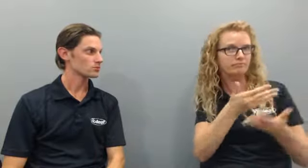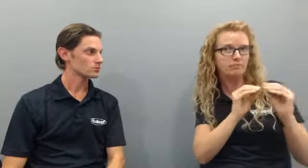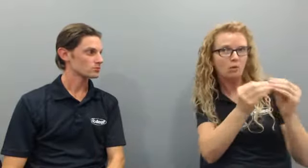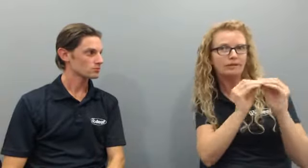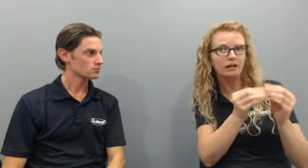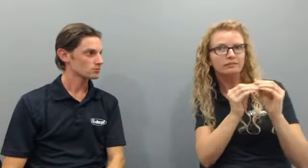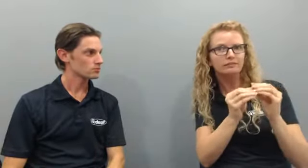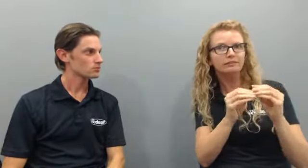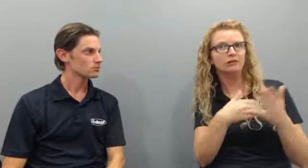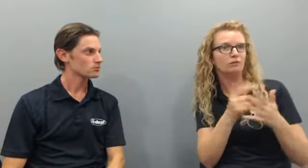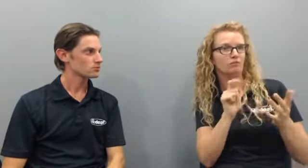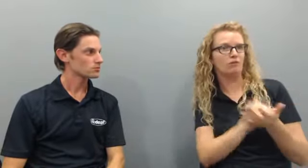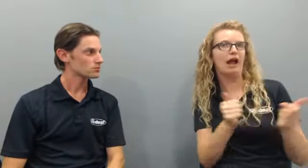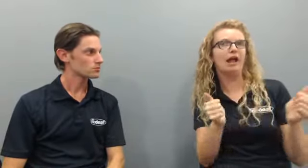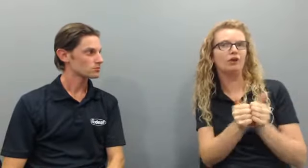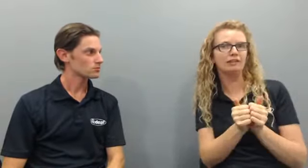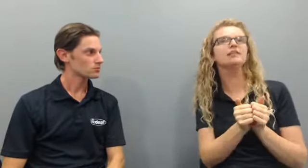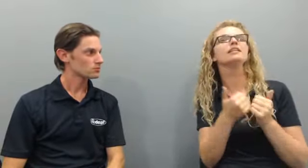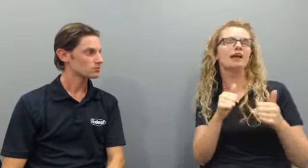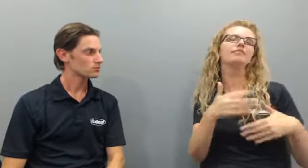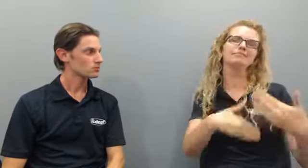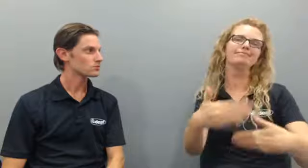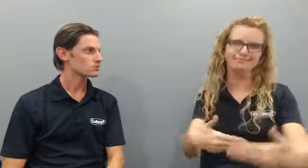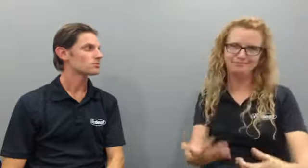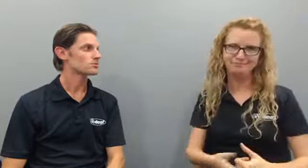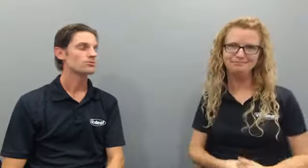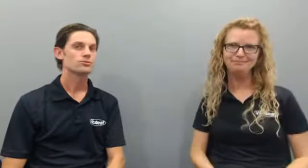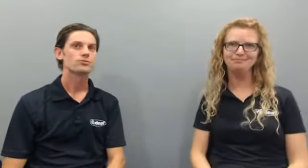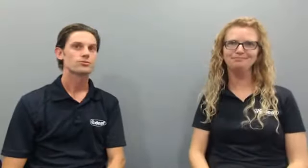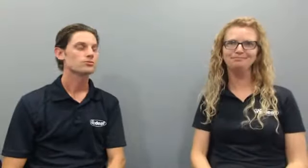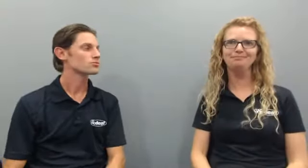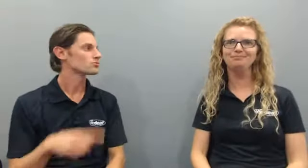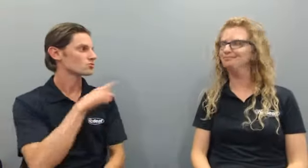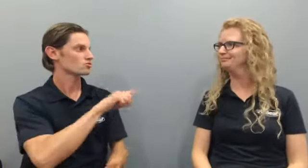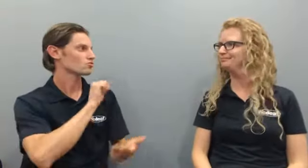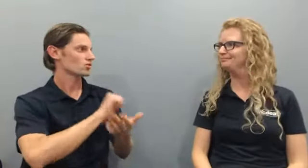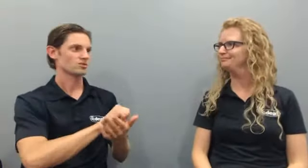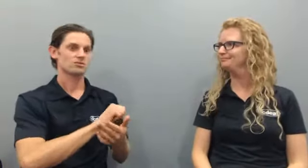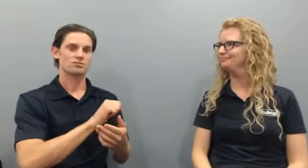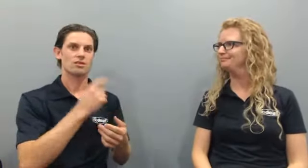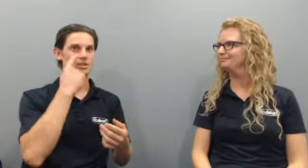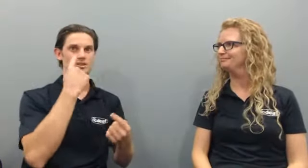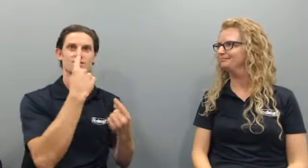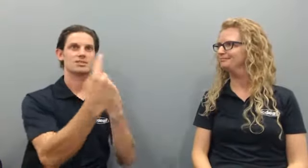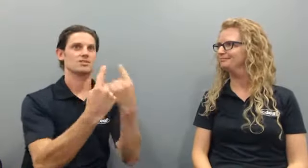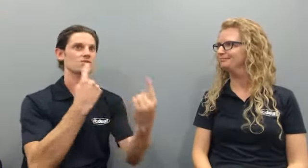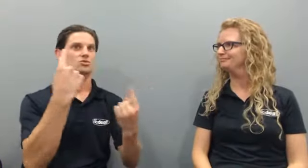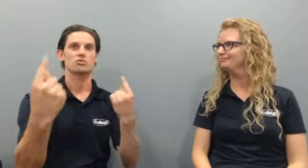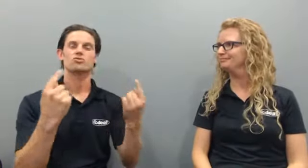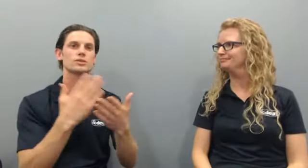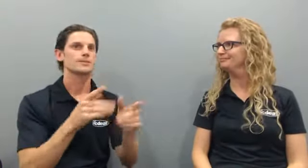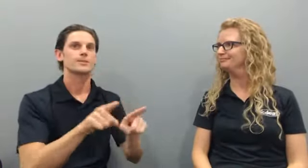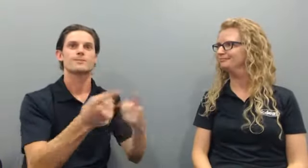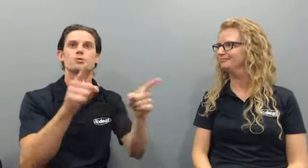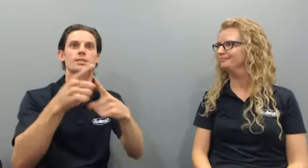contact the interpreter agency and try and negotiate and make certain agreements before you go ahead with that. You're right. I think